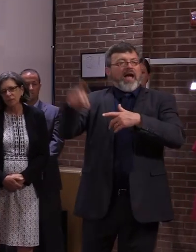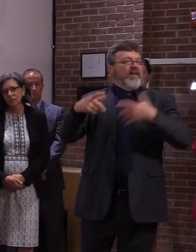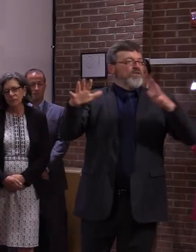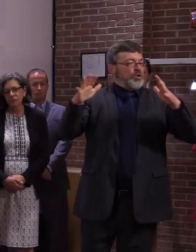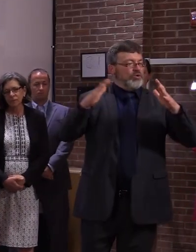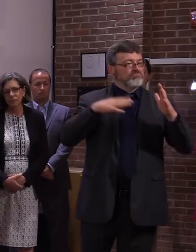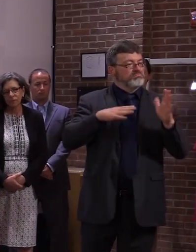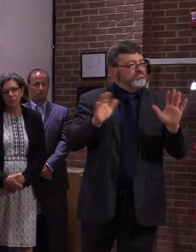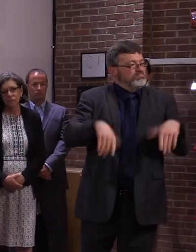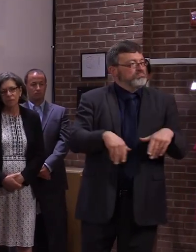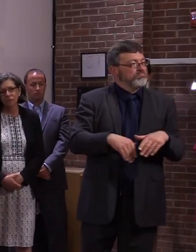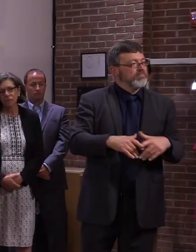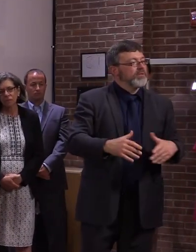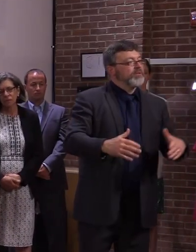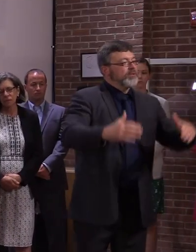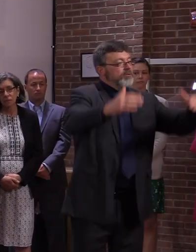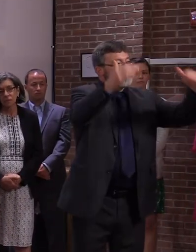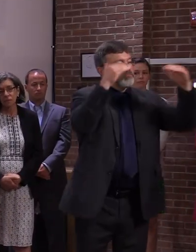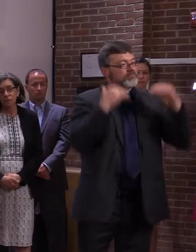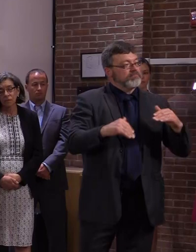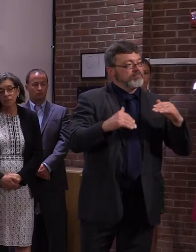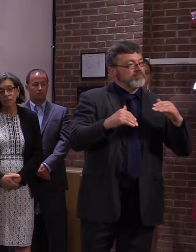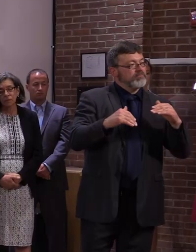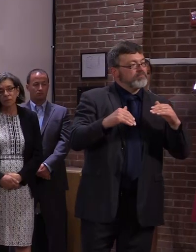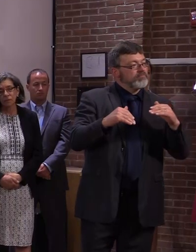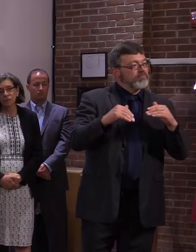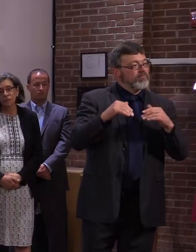Joseph Gresser, the Barton Chronicle.